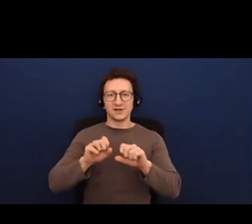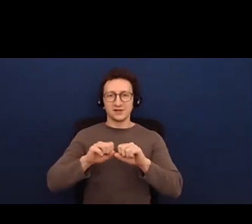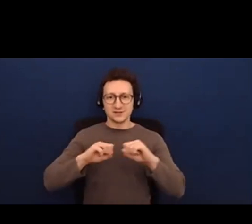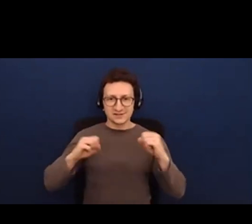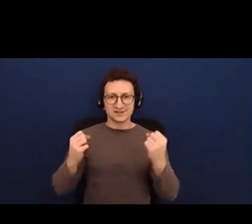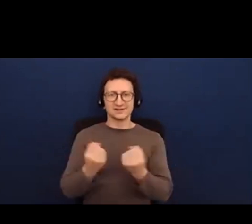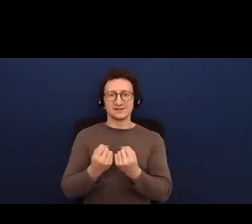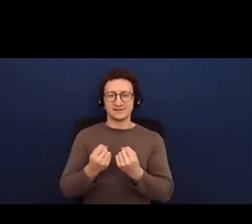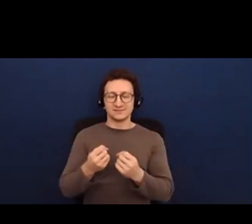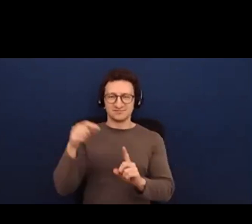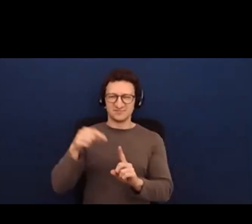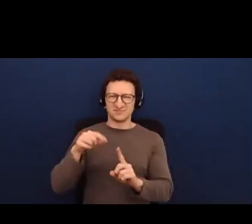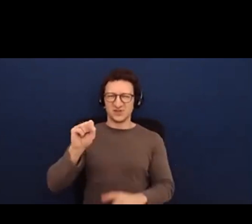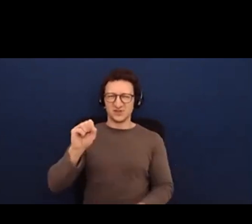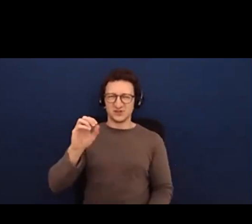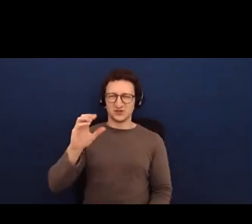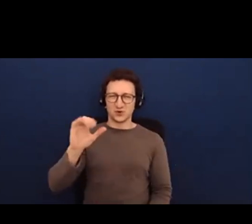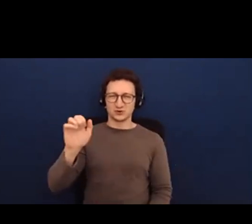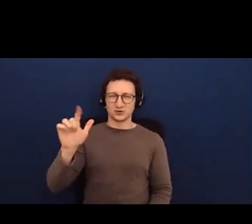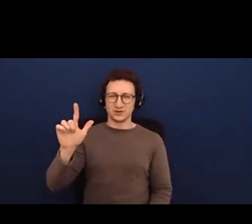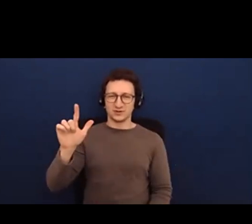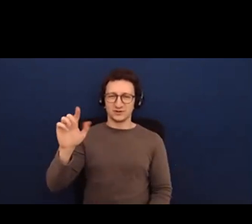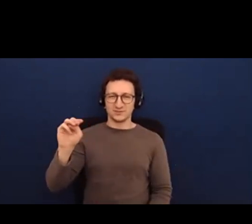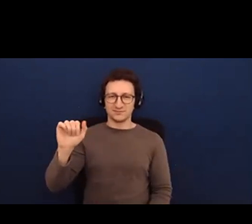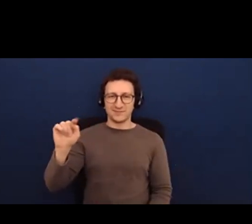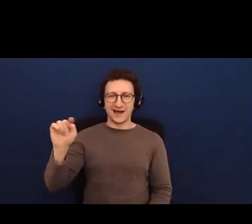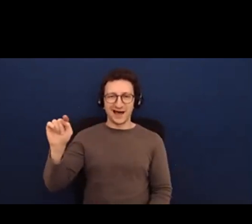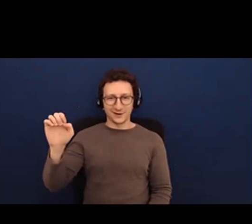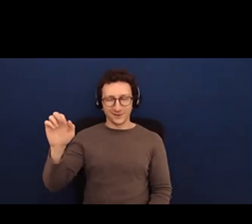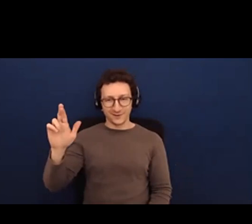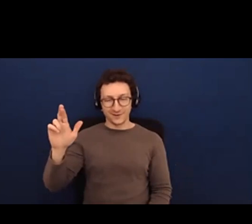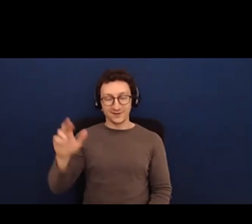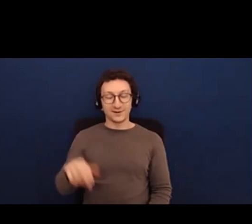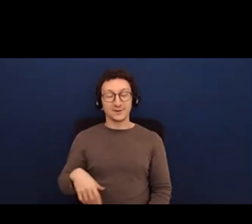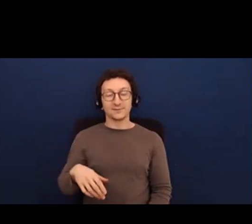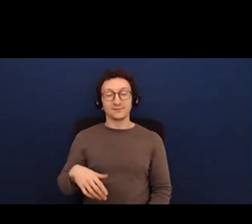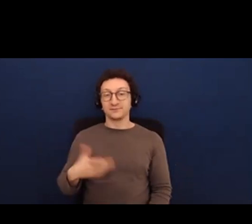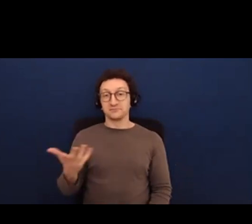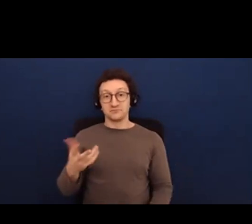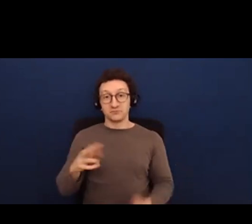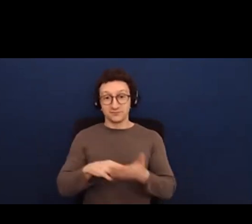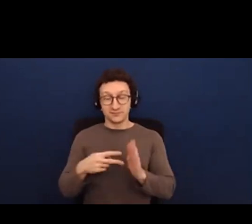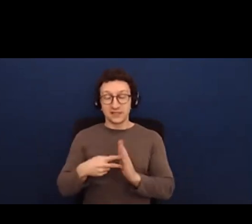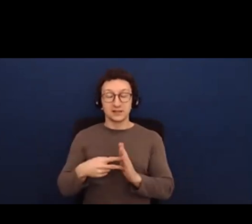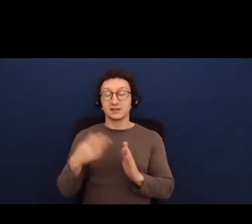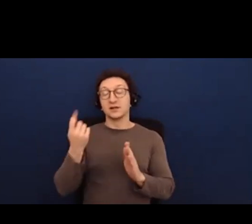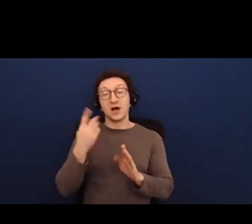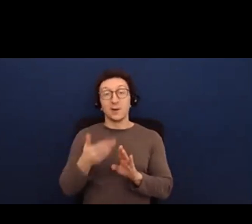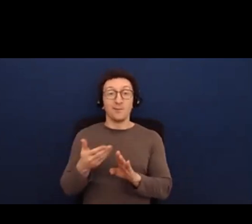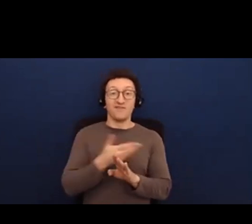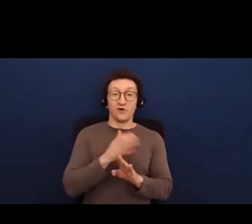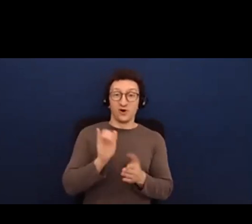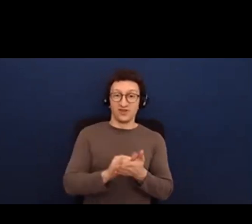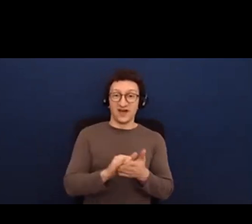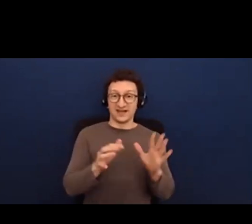Healing is a social matter. In other words, what he means is, because in previous to this statement in that selection,